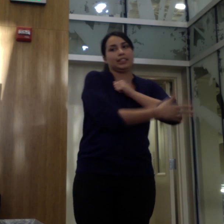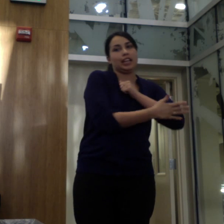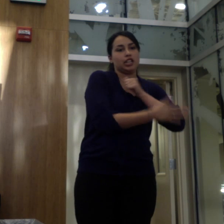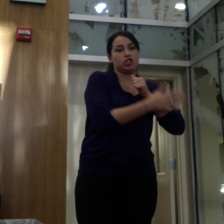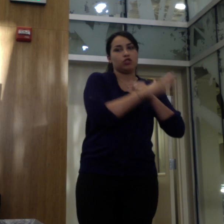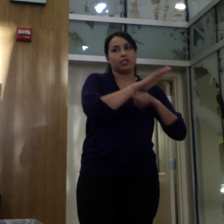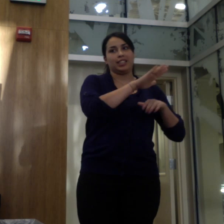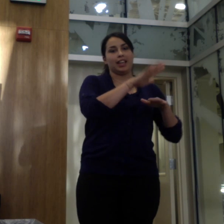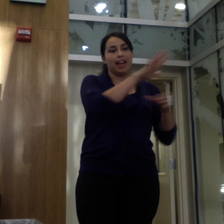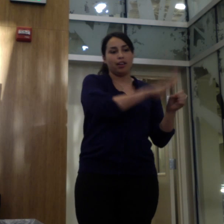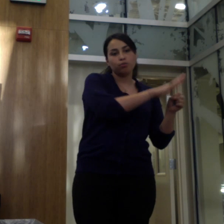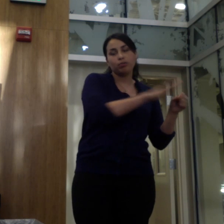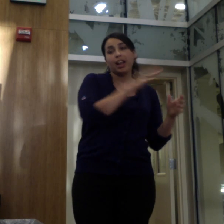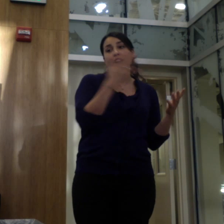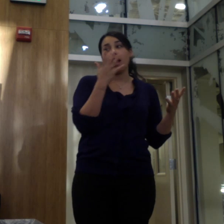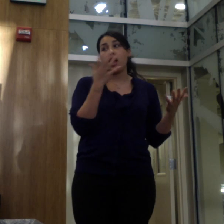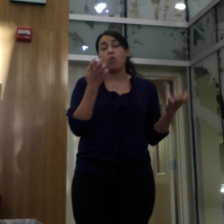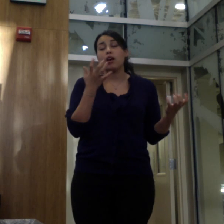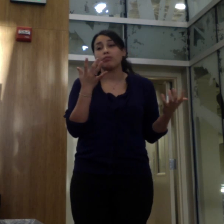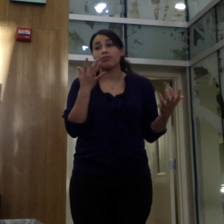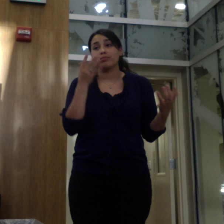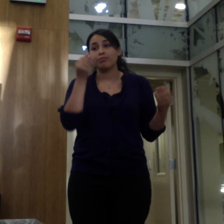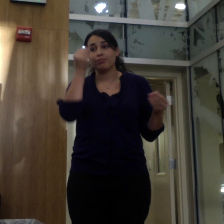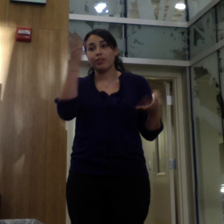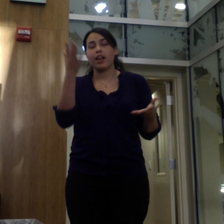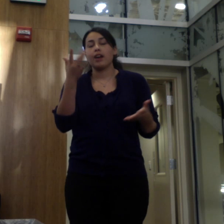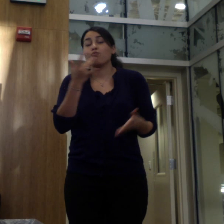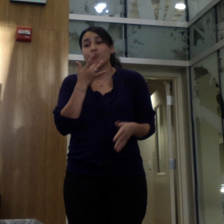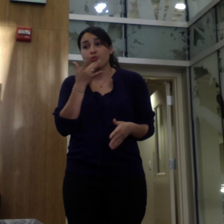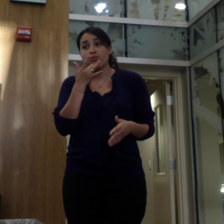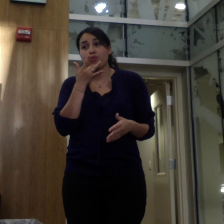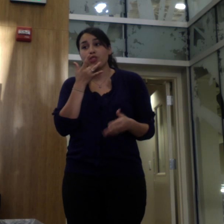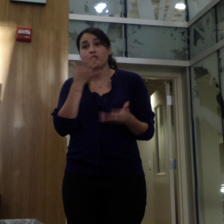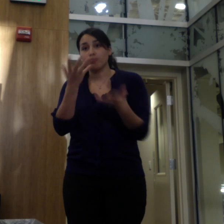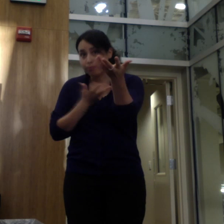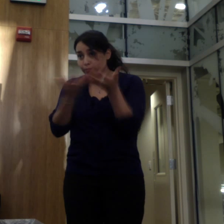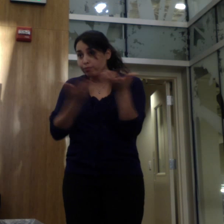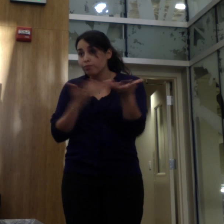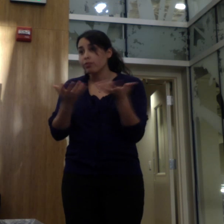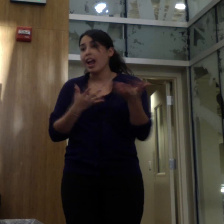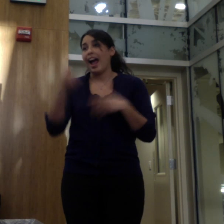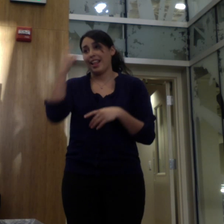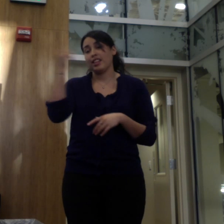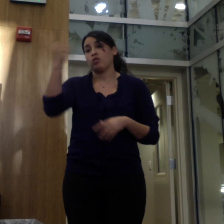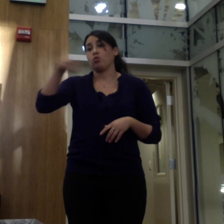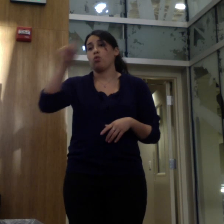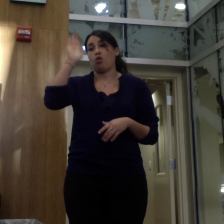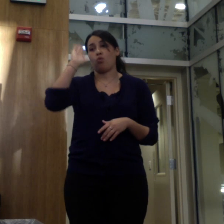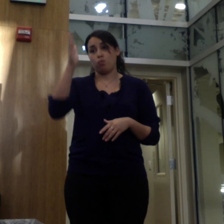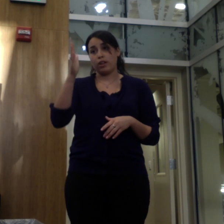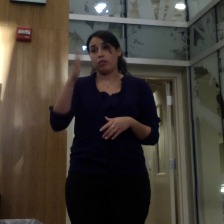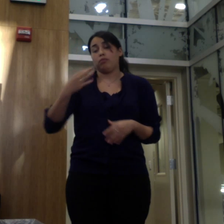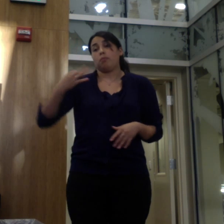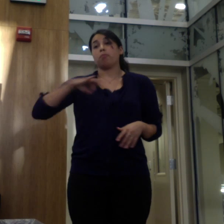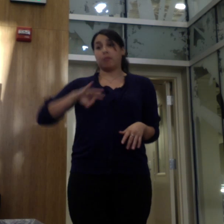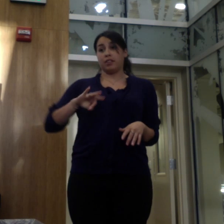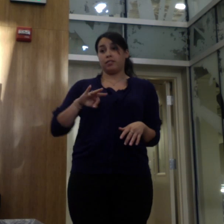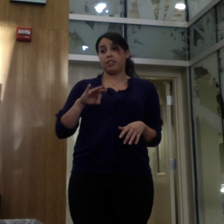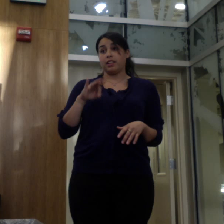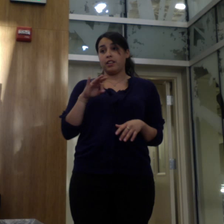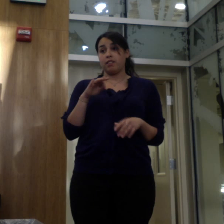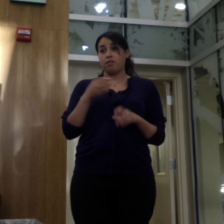want to preface that I love interaction from you guys. I think you all are going to get a lot more out of